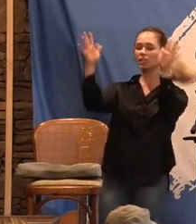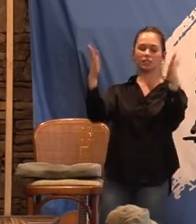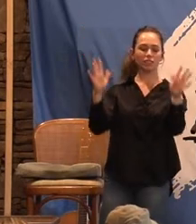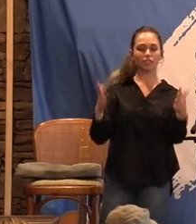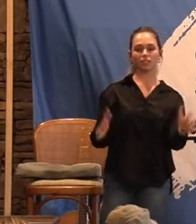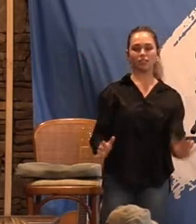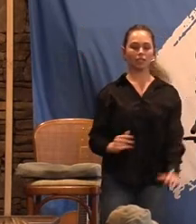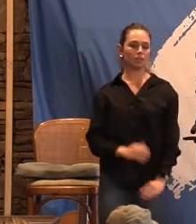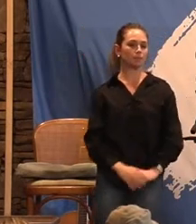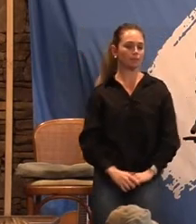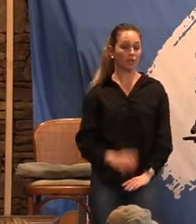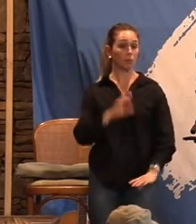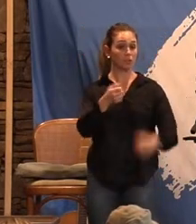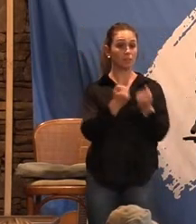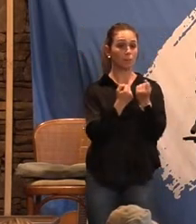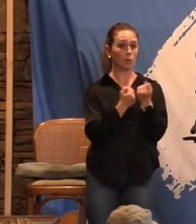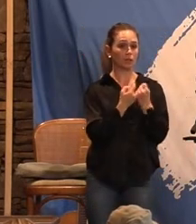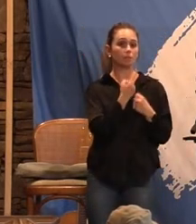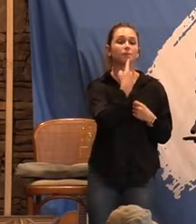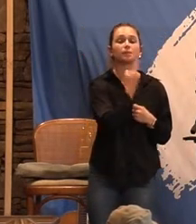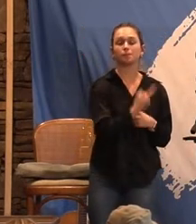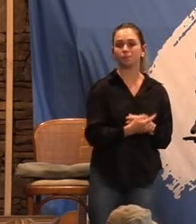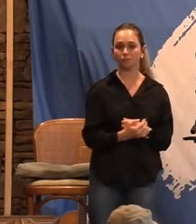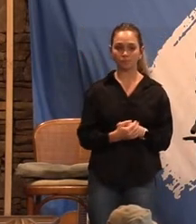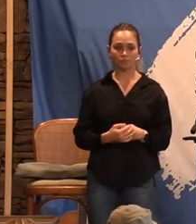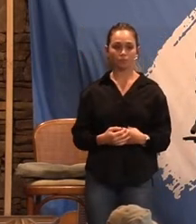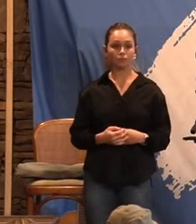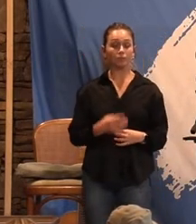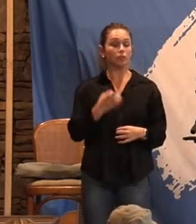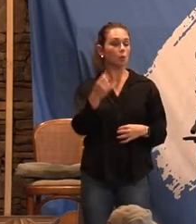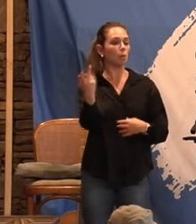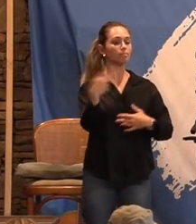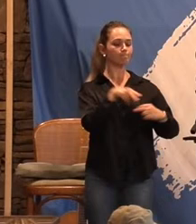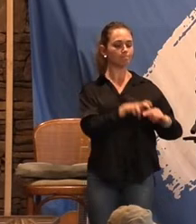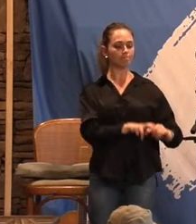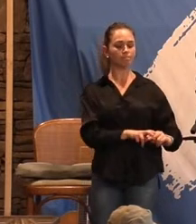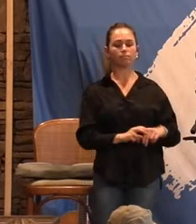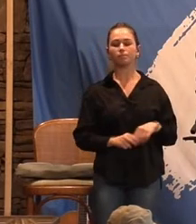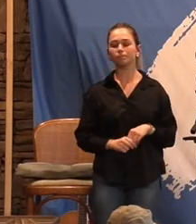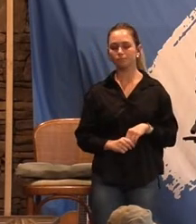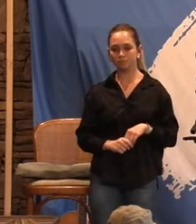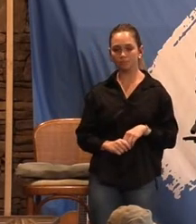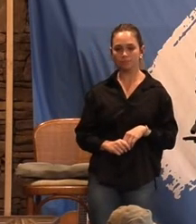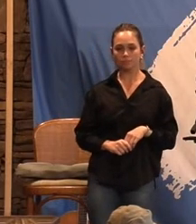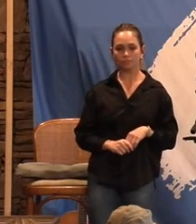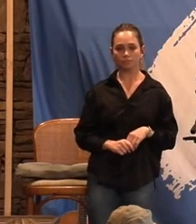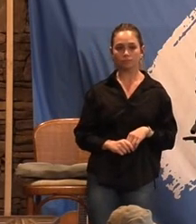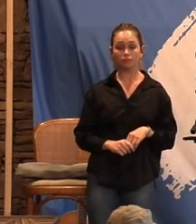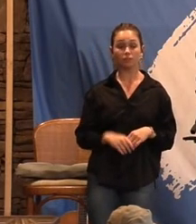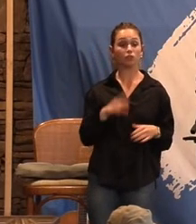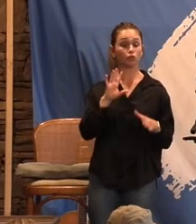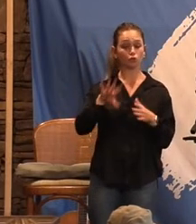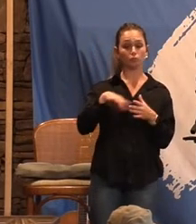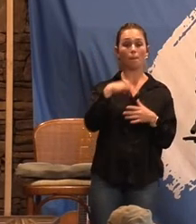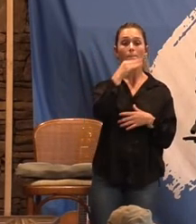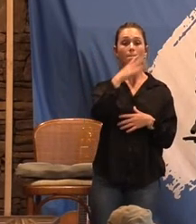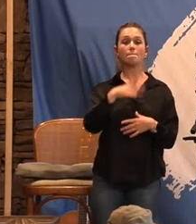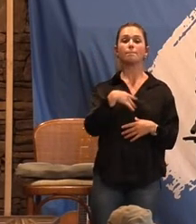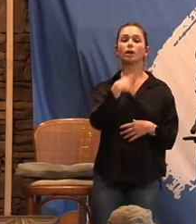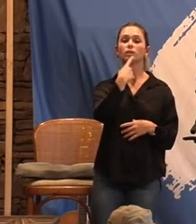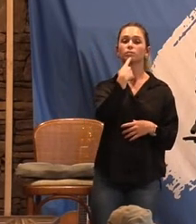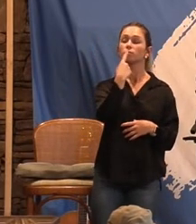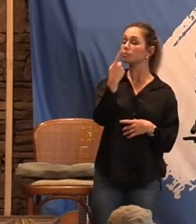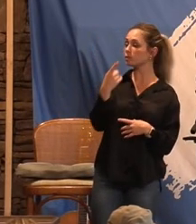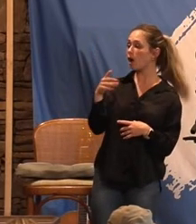yay, everyone that was supporting him said. So he sat down. She who speaks for spirit looked